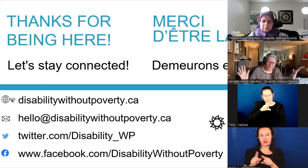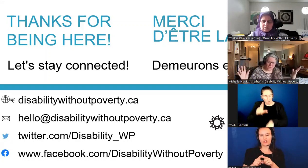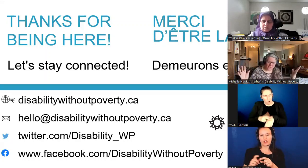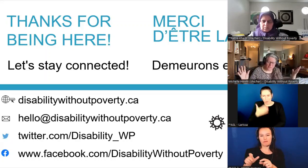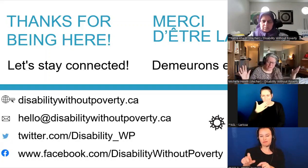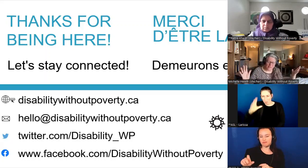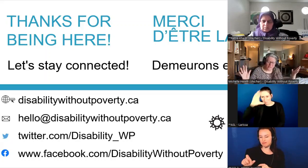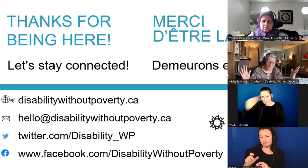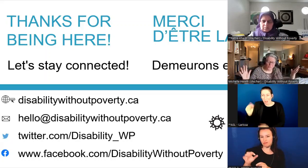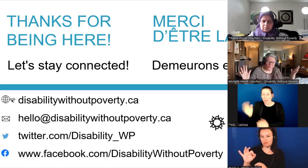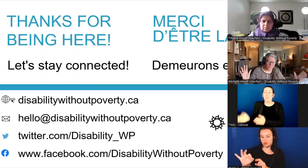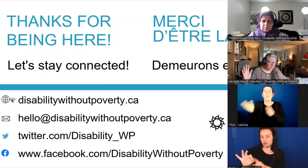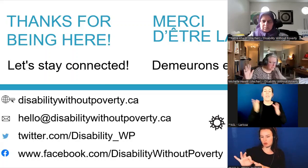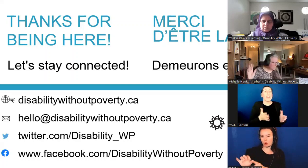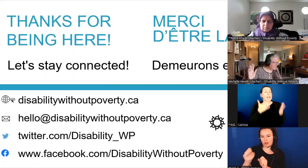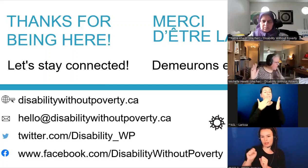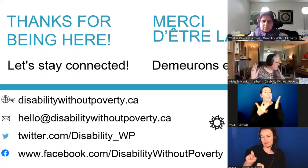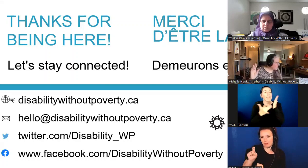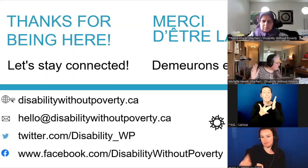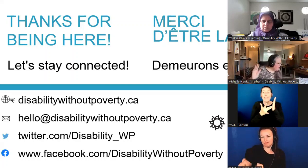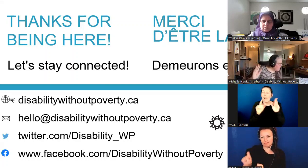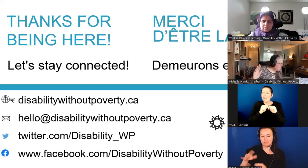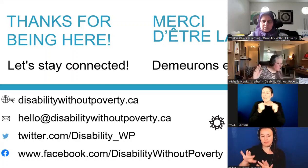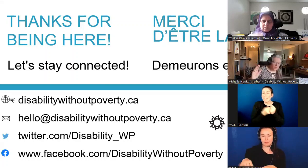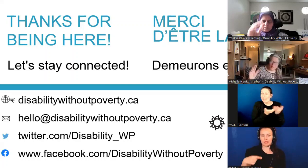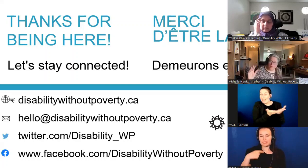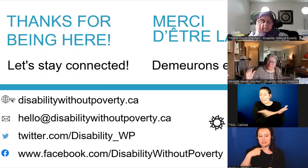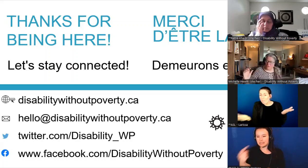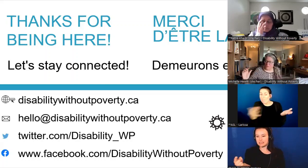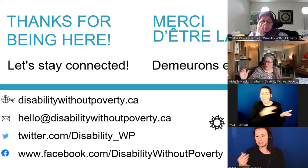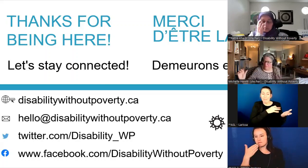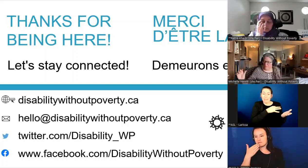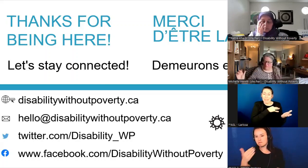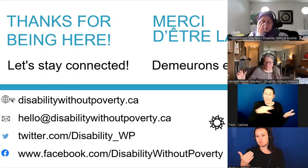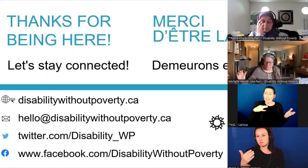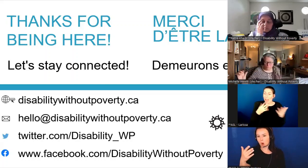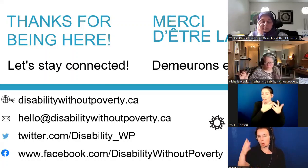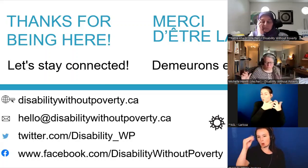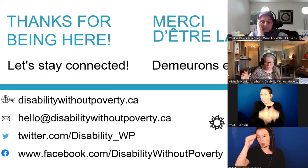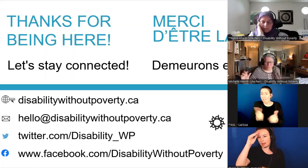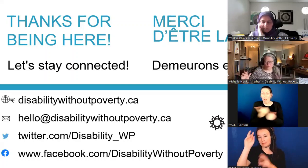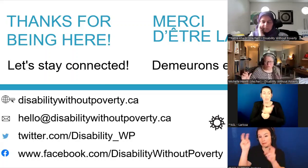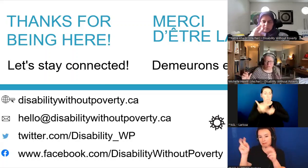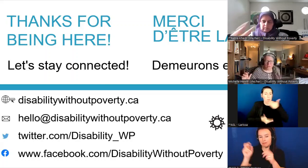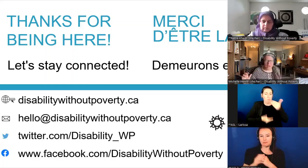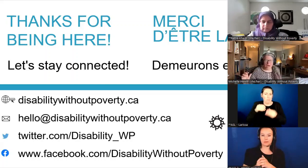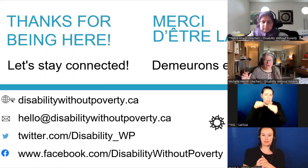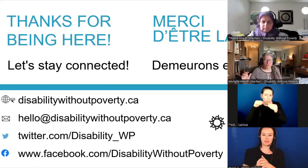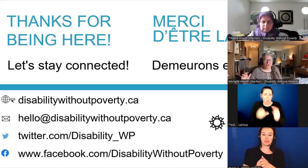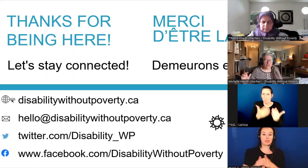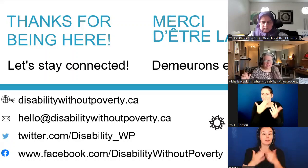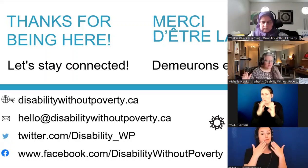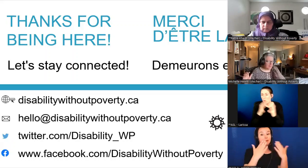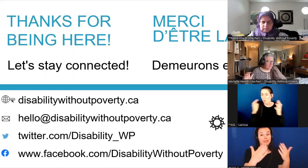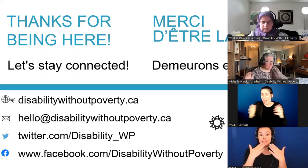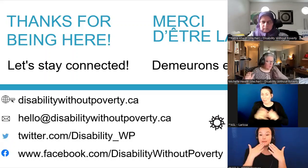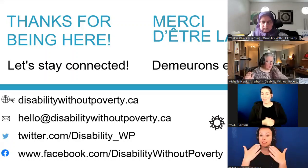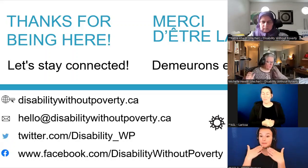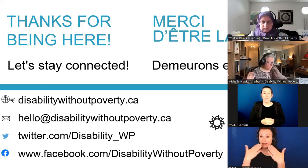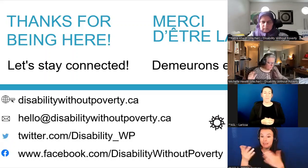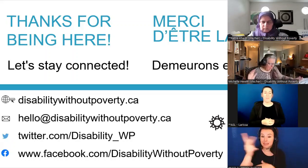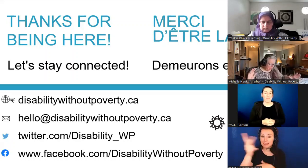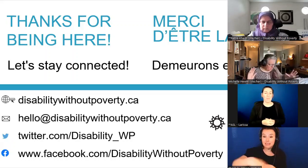really thank the technical group staff behind here for everything that they've done to keep this smooth running. I would like to